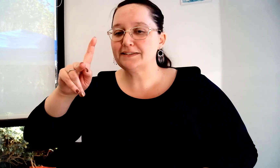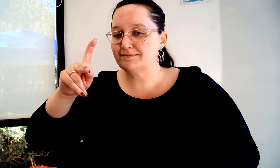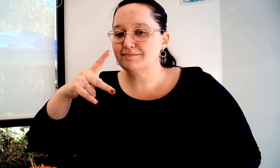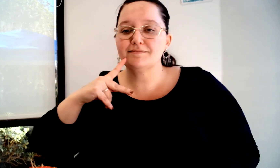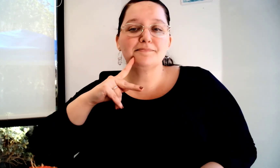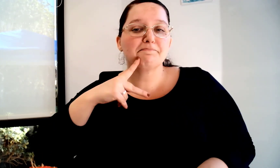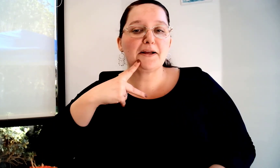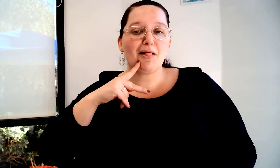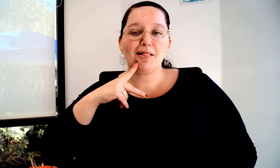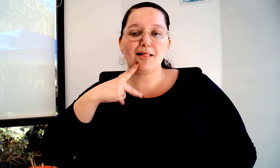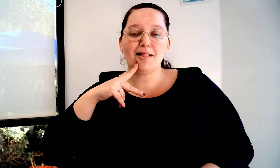not the middle finger. Pickle.